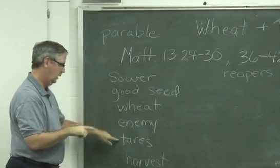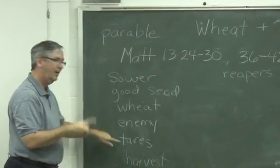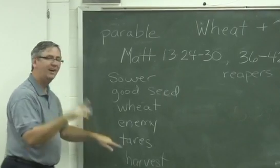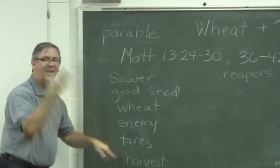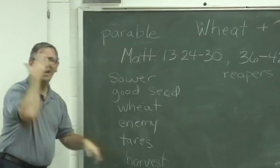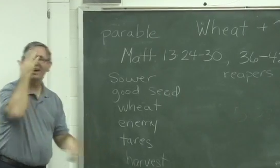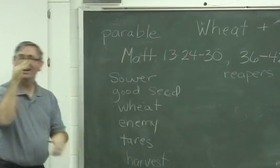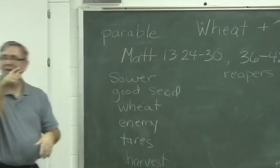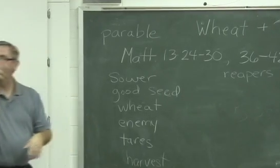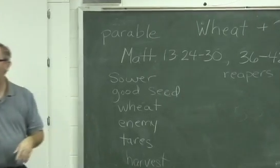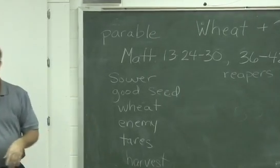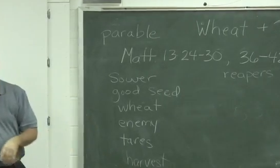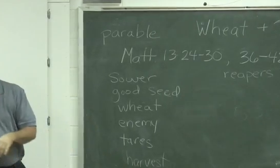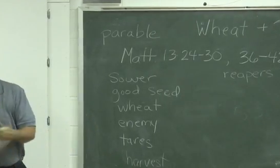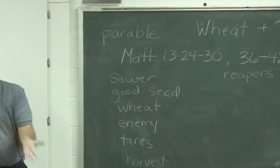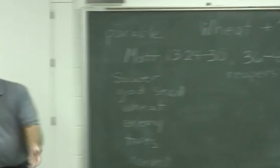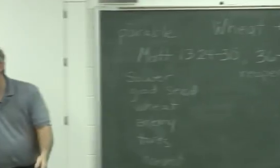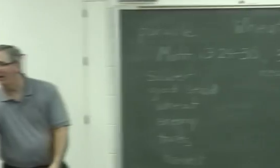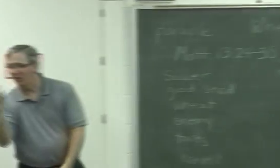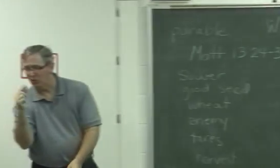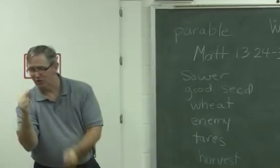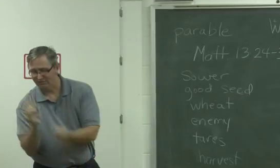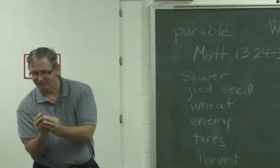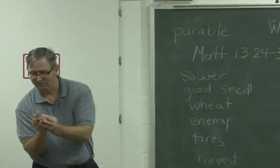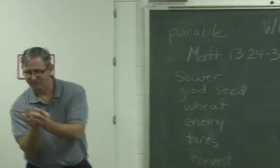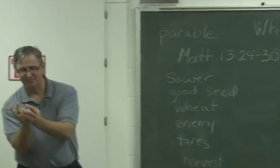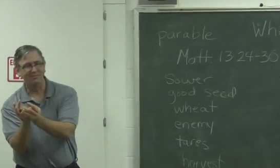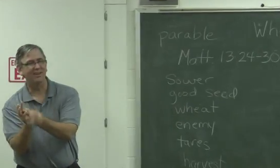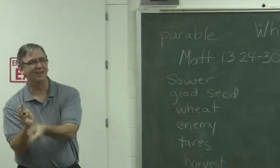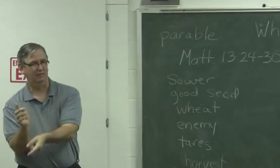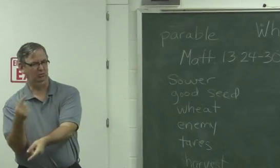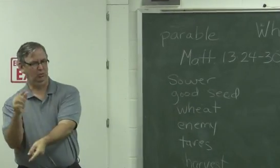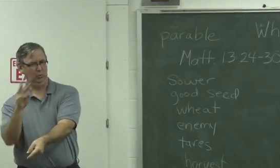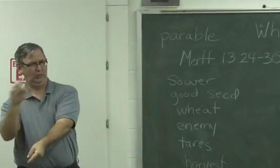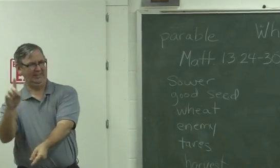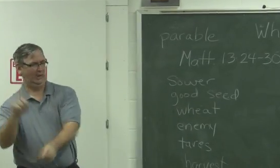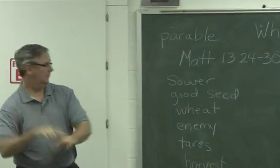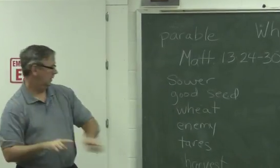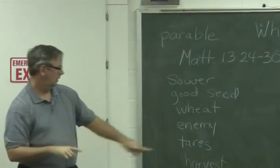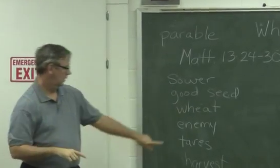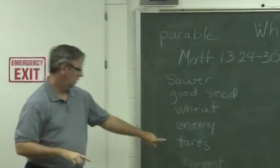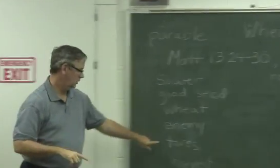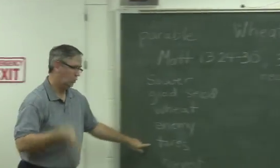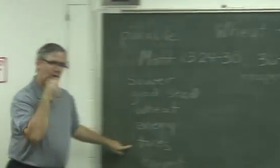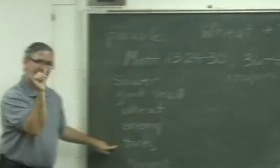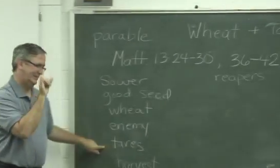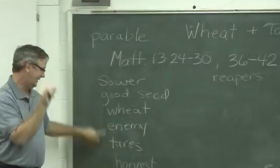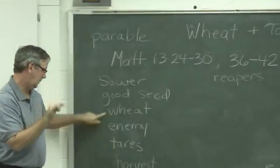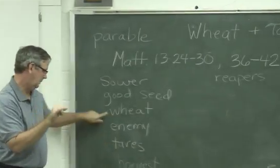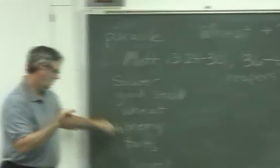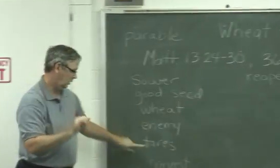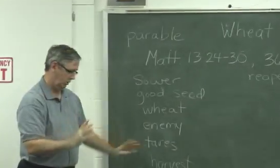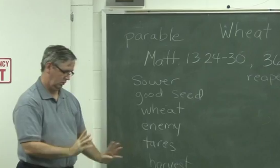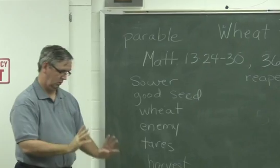they're weeds. We can look here. There's like this. It blooms, but it's green, and